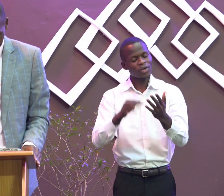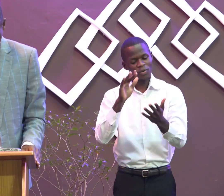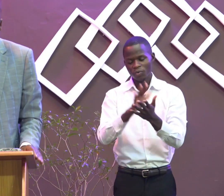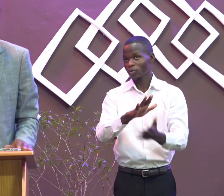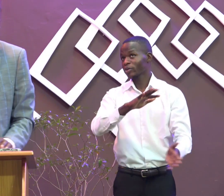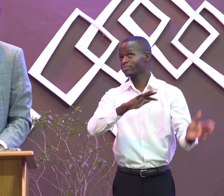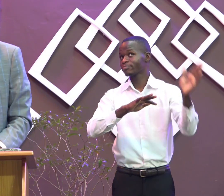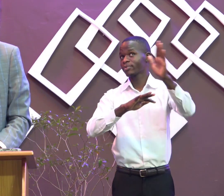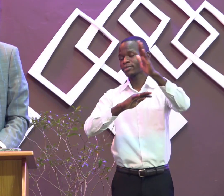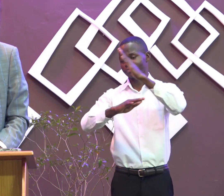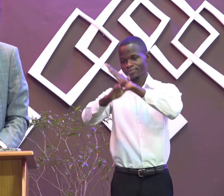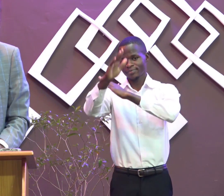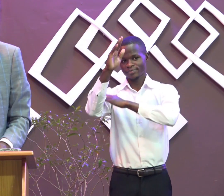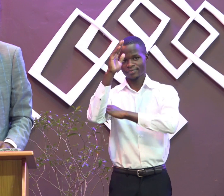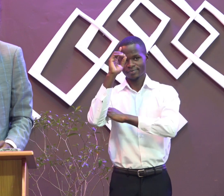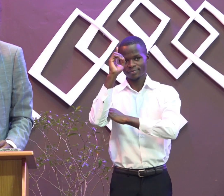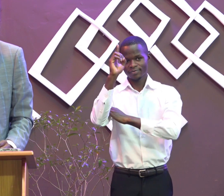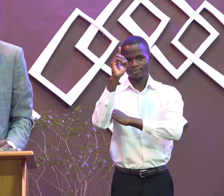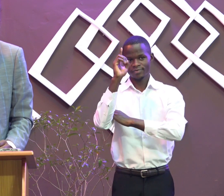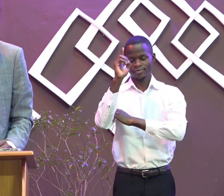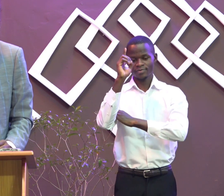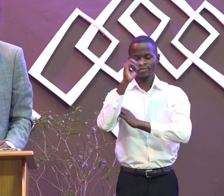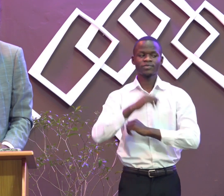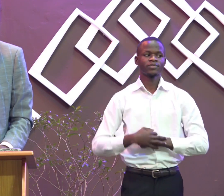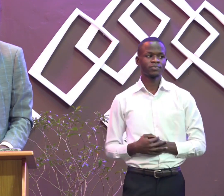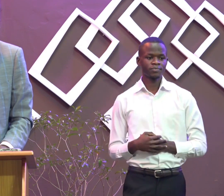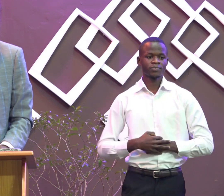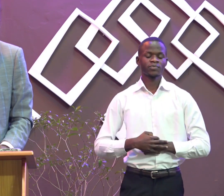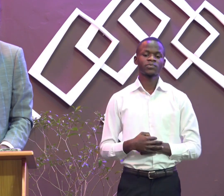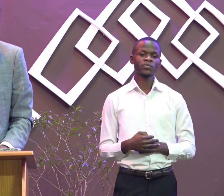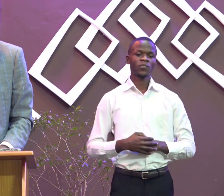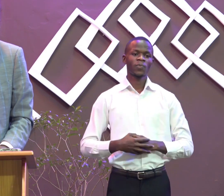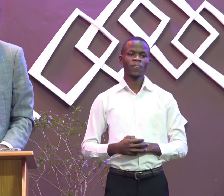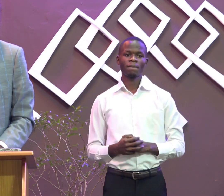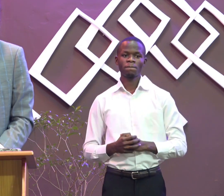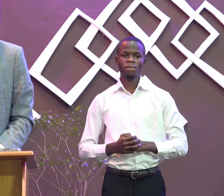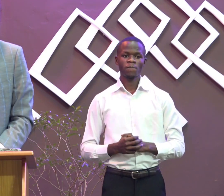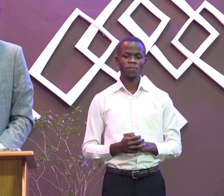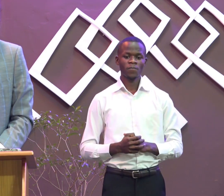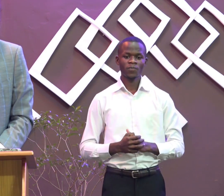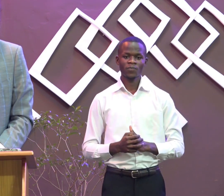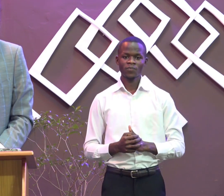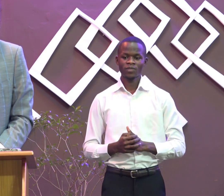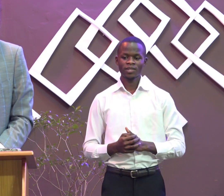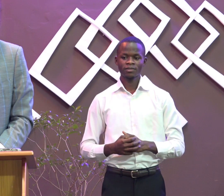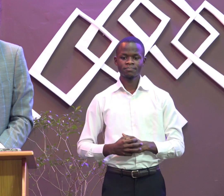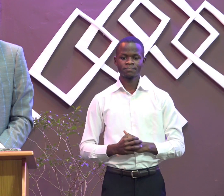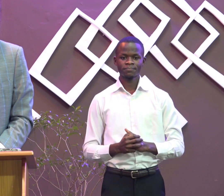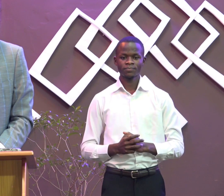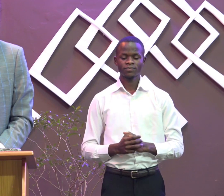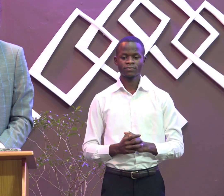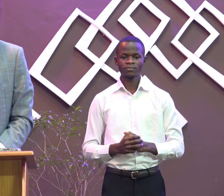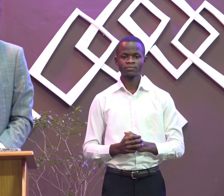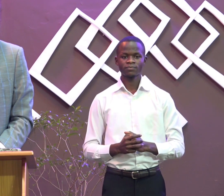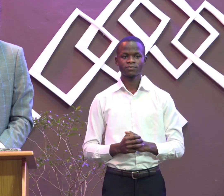of contention, without any argument, when they introduced to us Pastor Joseph Serumaga, no one argued